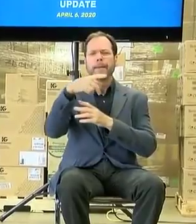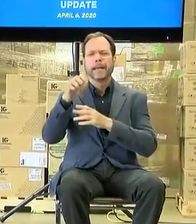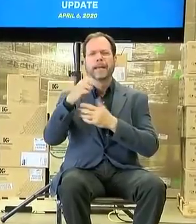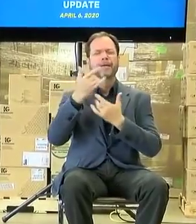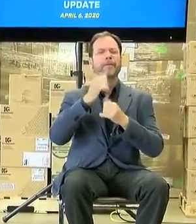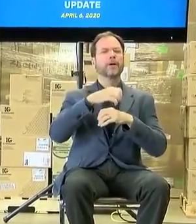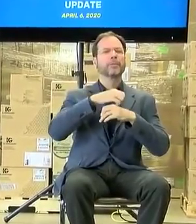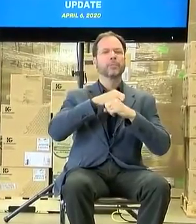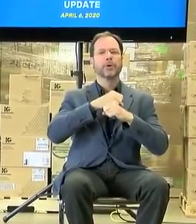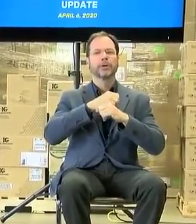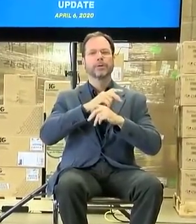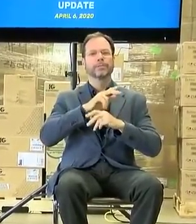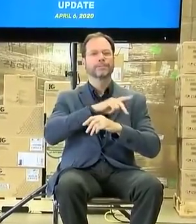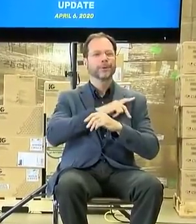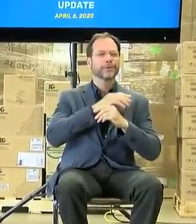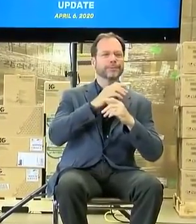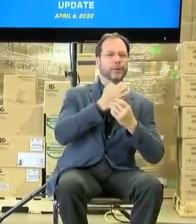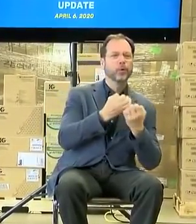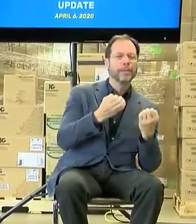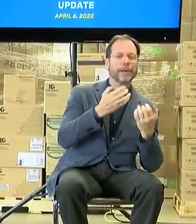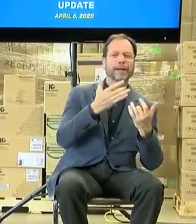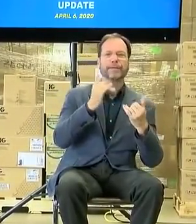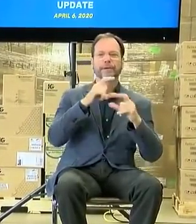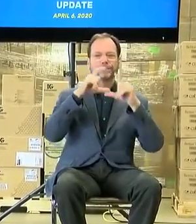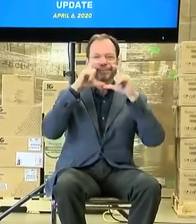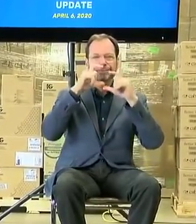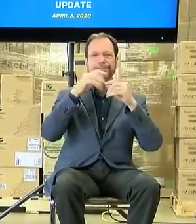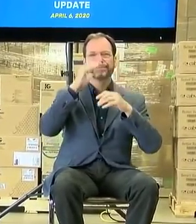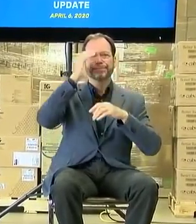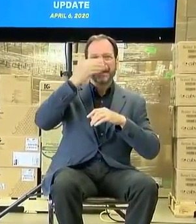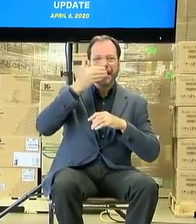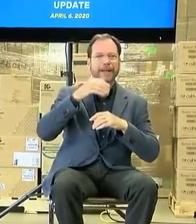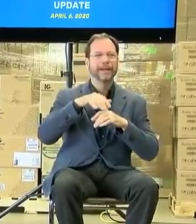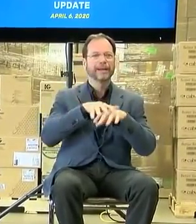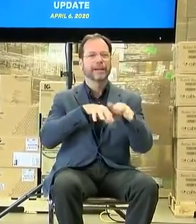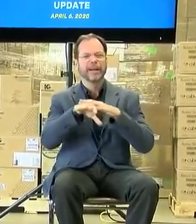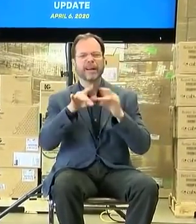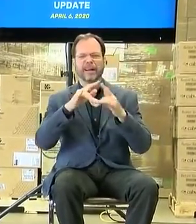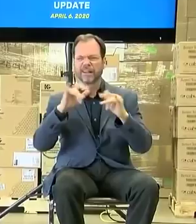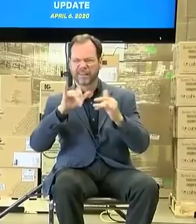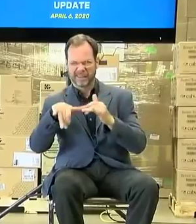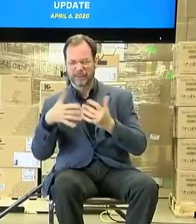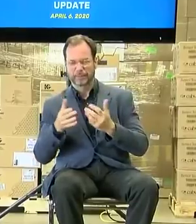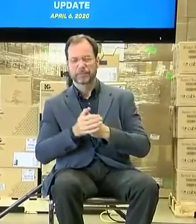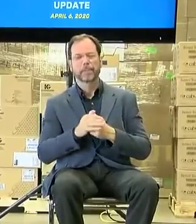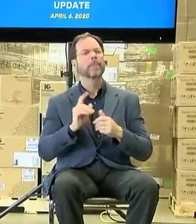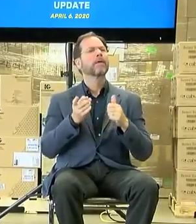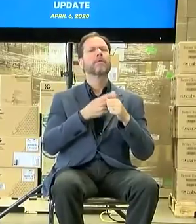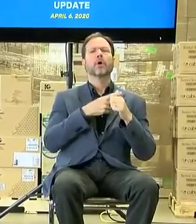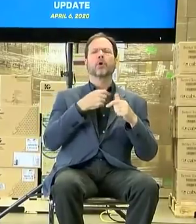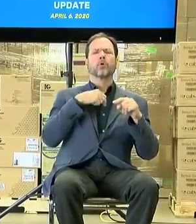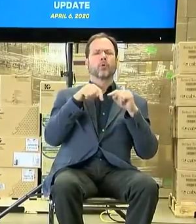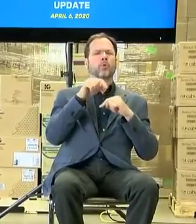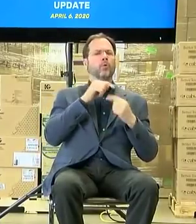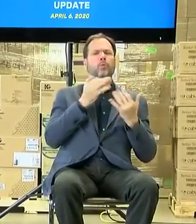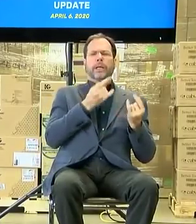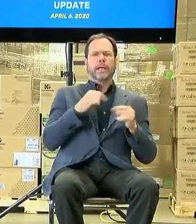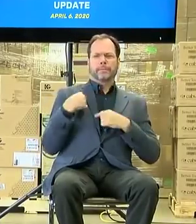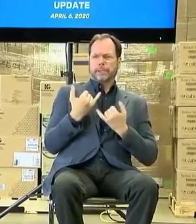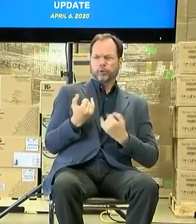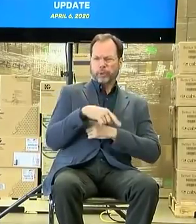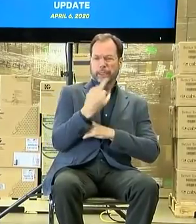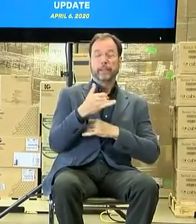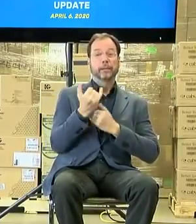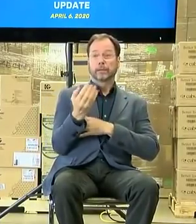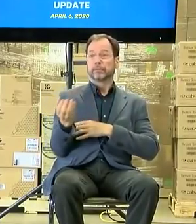as personal protection equipment. Before I get into that, however, let me give you an update on some things that have taken place today.